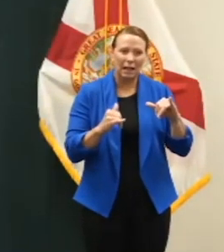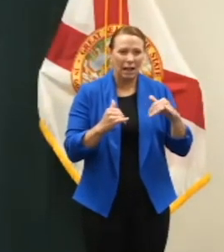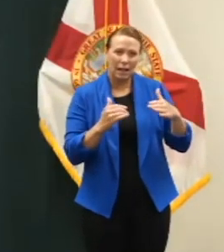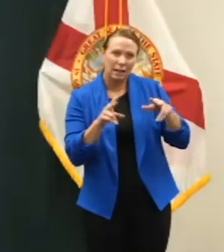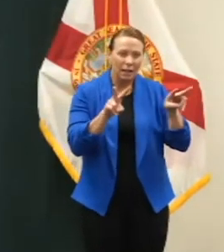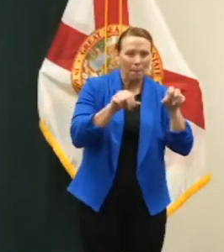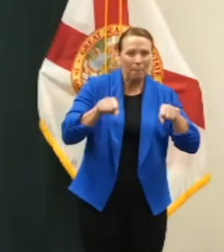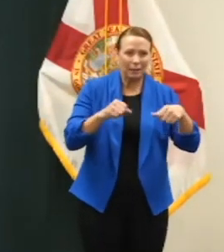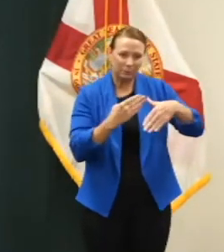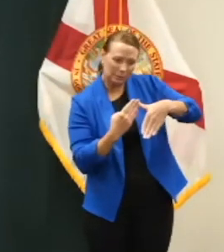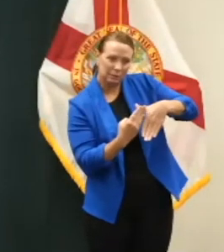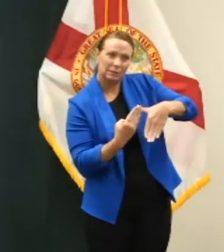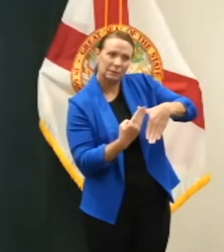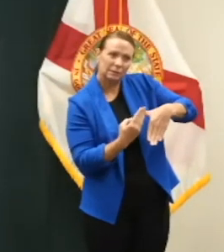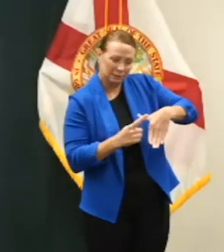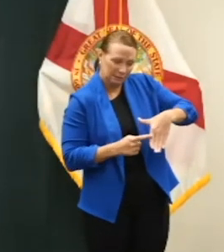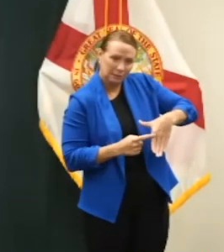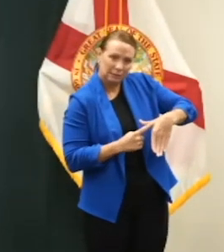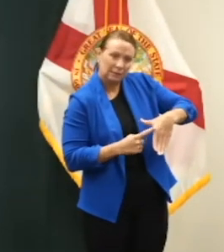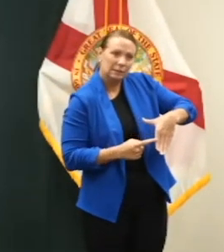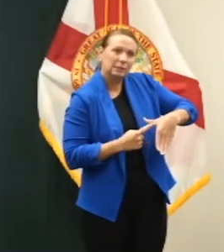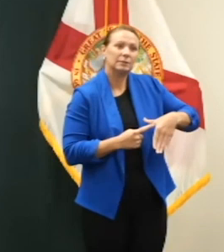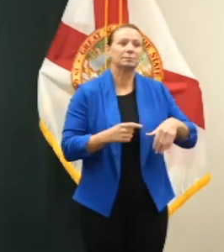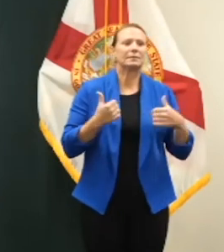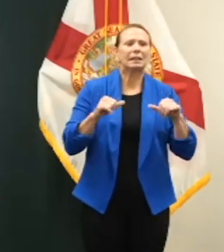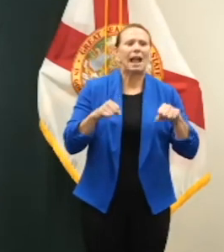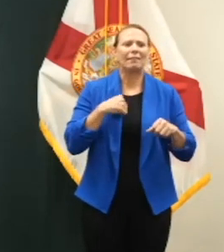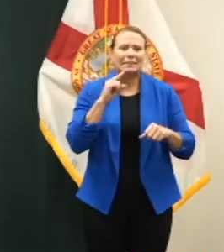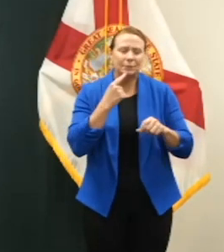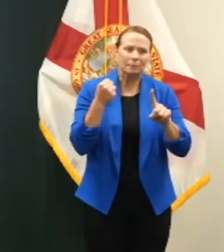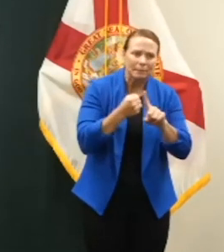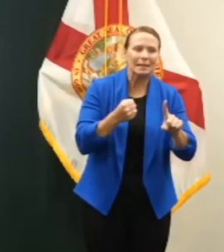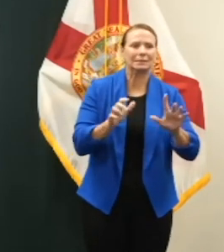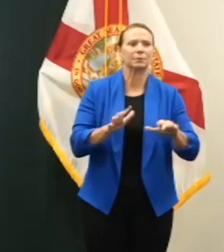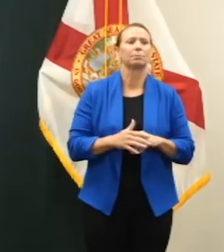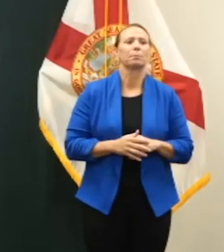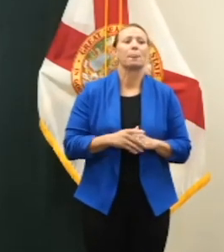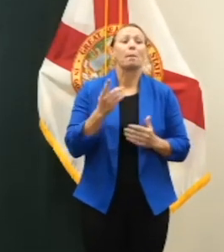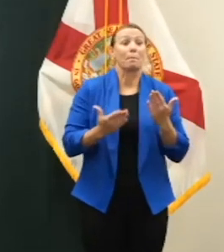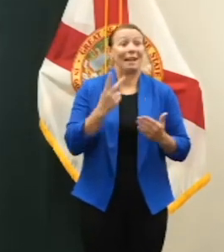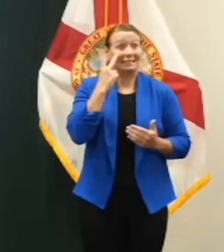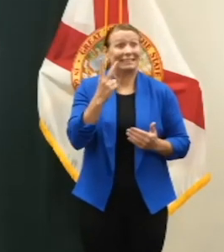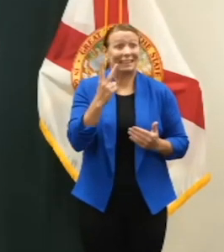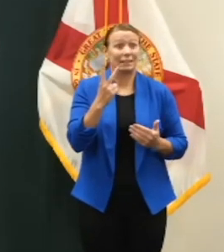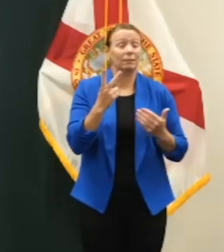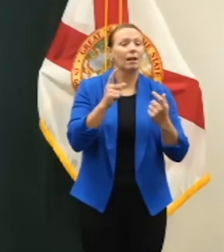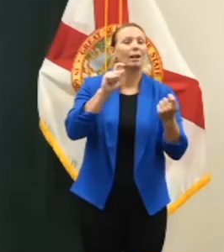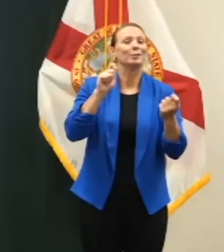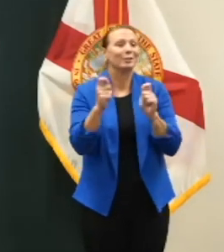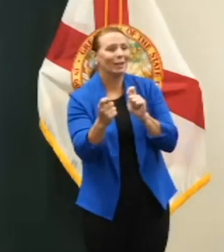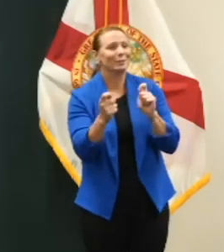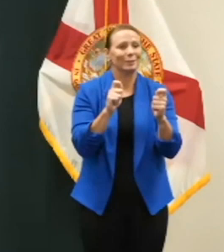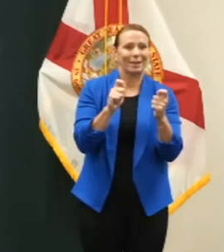you can still face major impacts, but we do believe that you may see a track shift at the 5 o'clock advisory from the